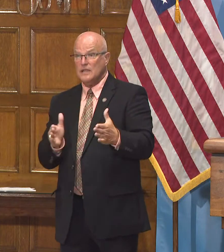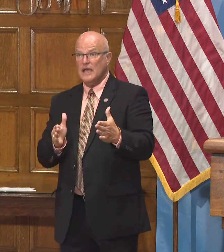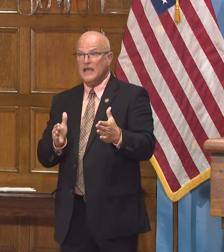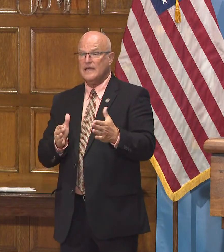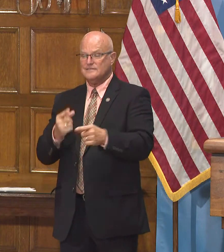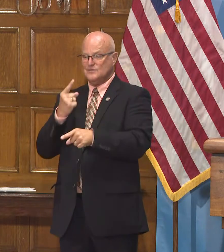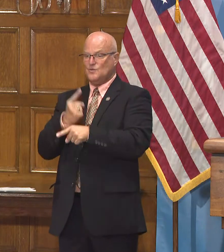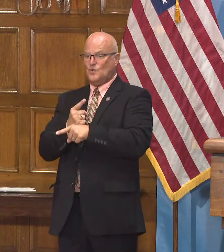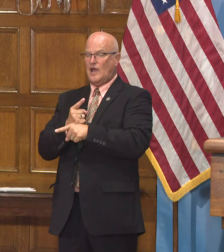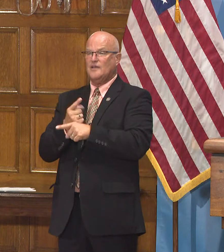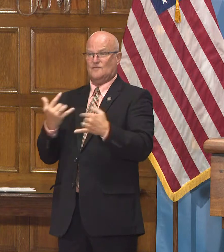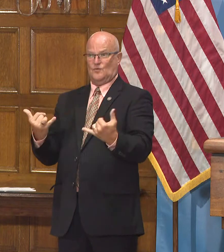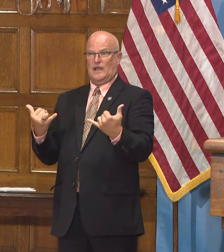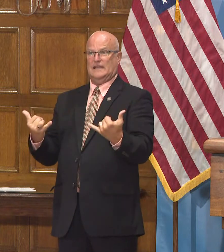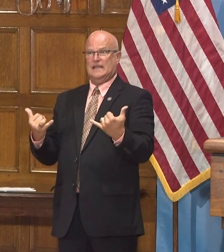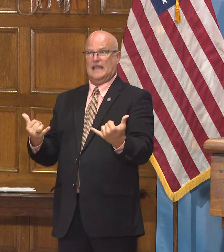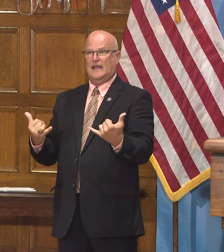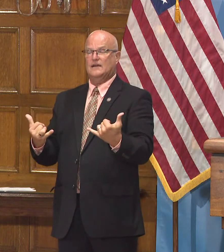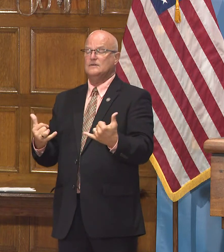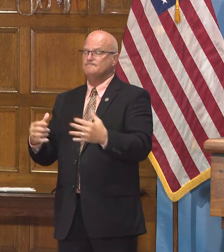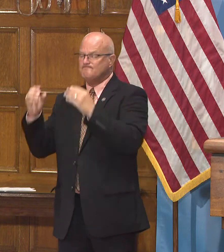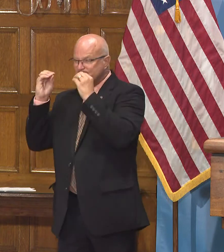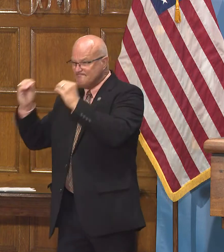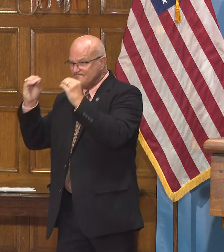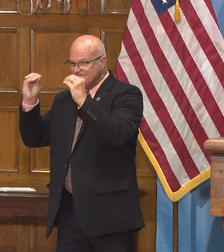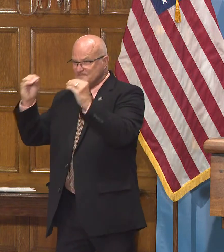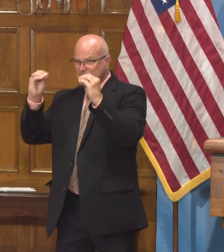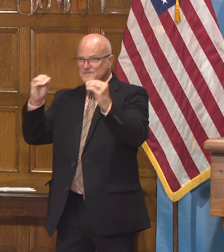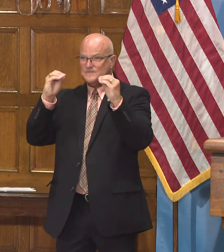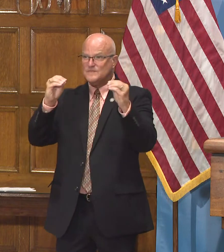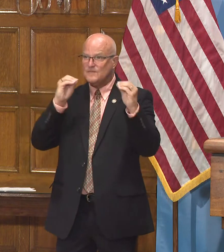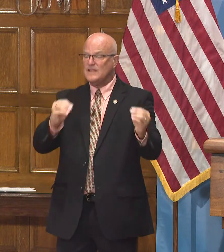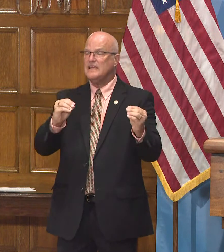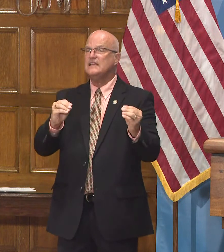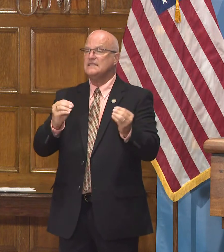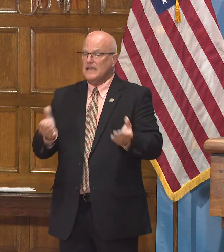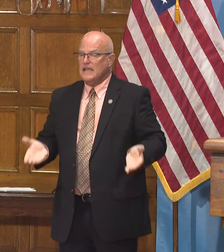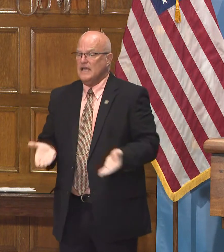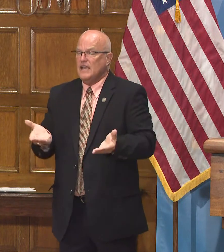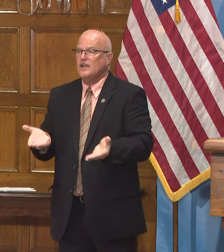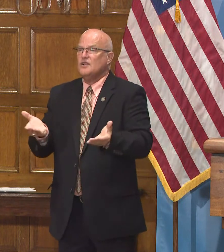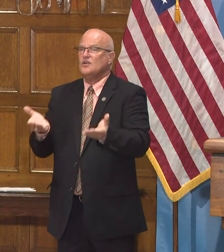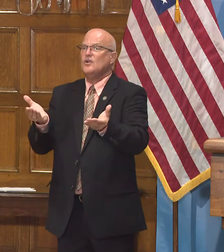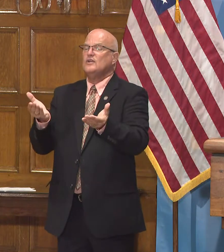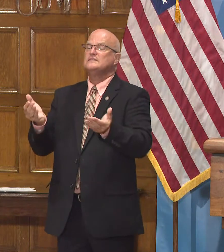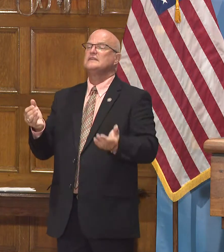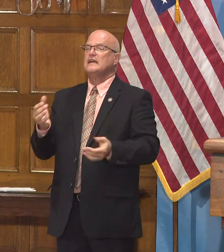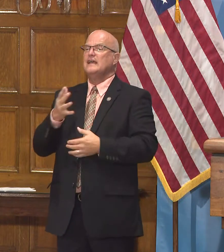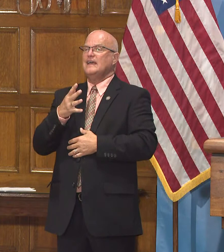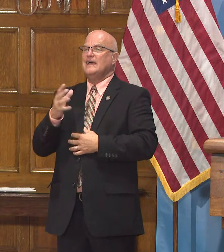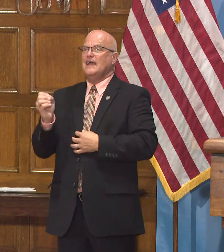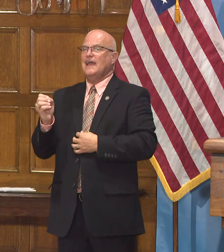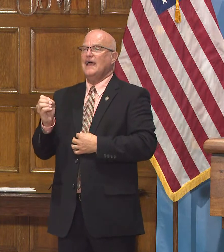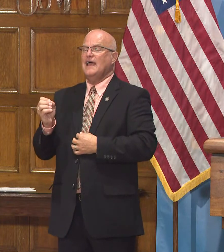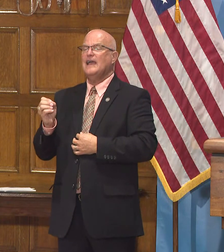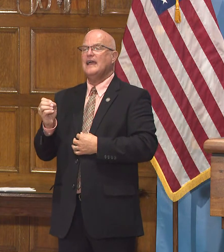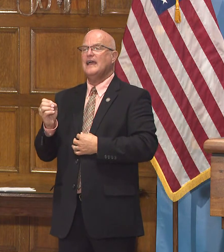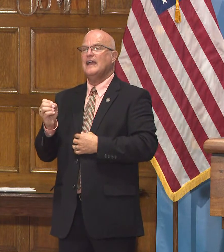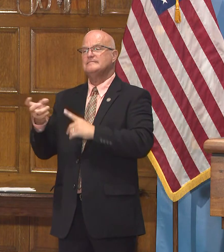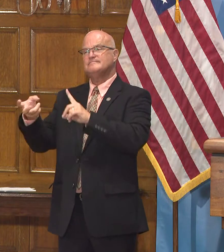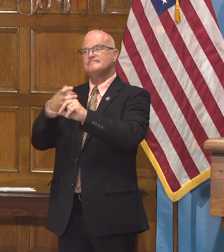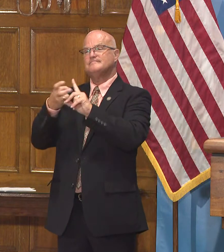is the right one for now, which is to educate, is to encourage, and to solicit